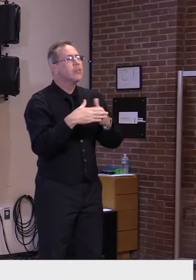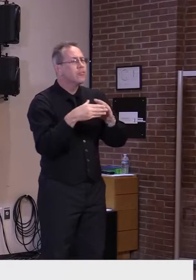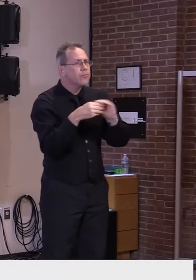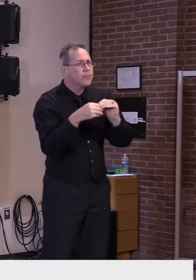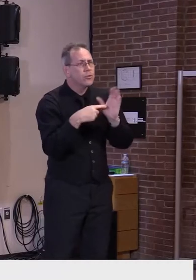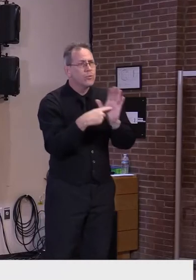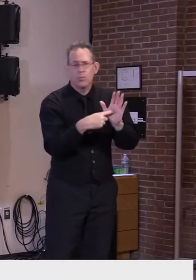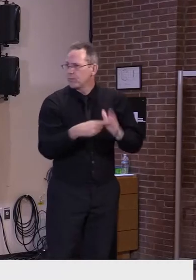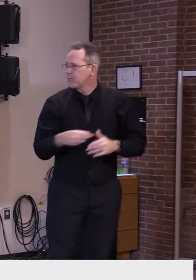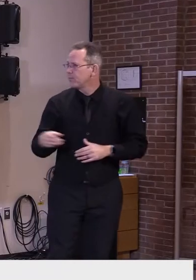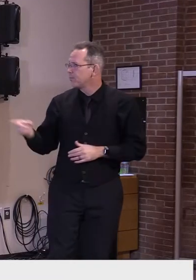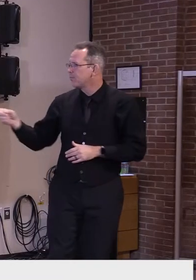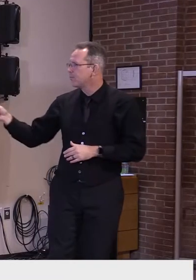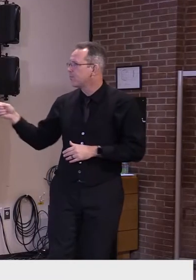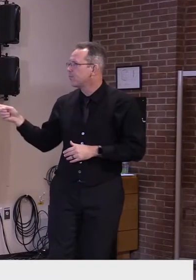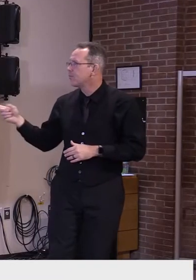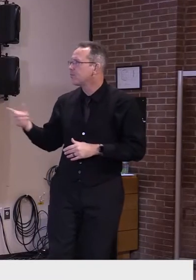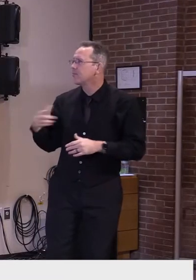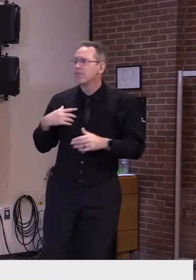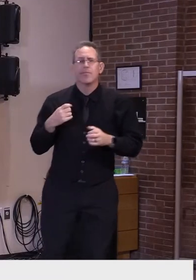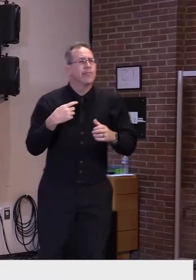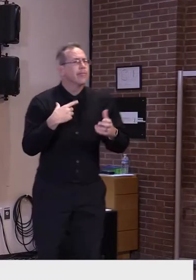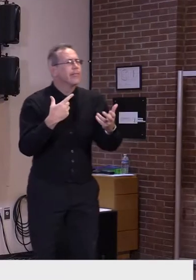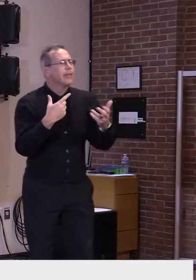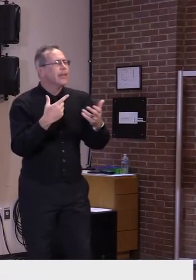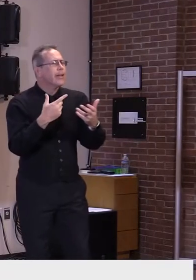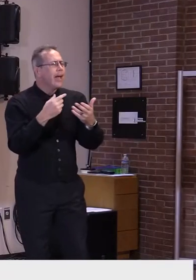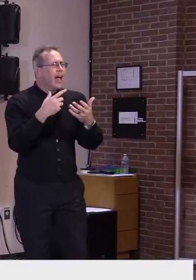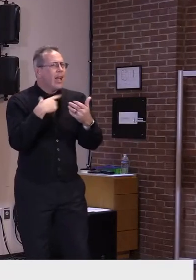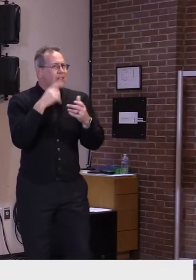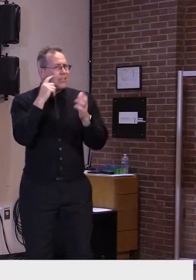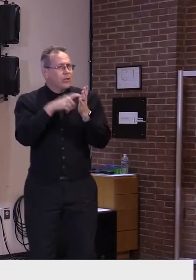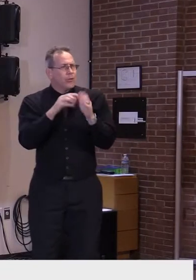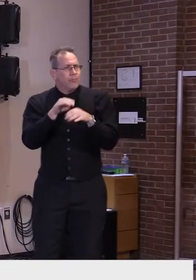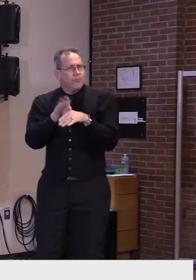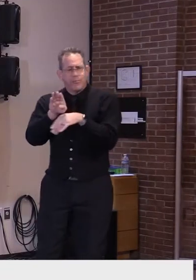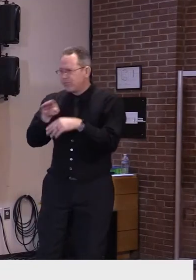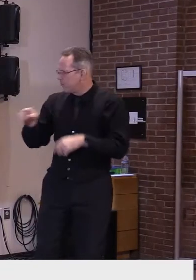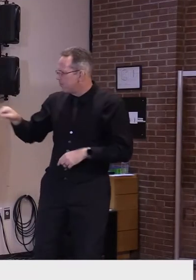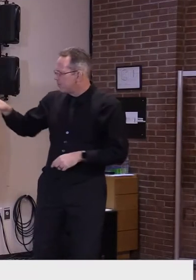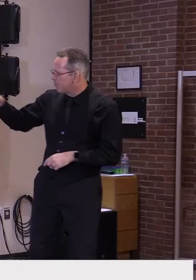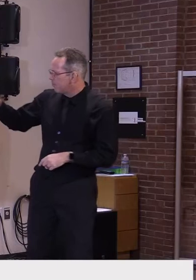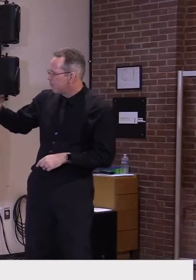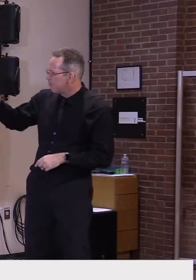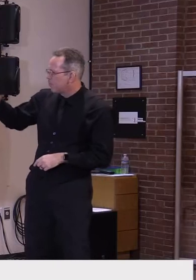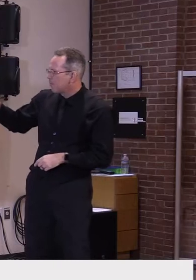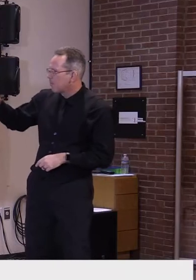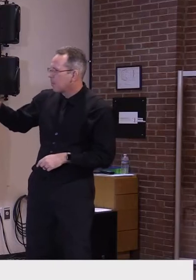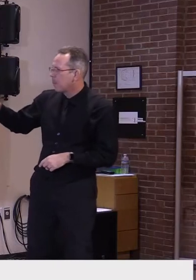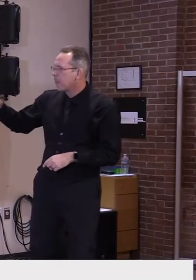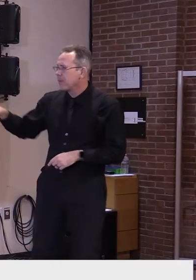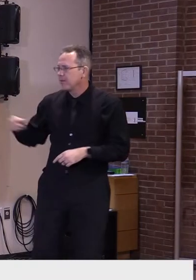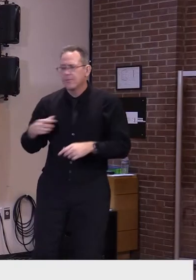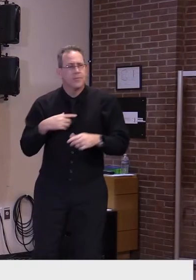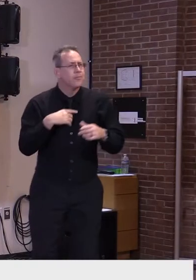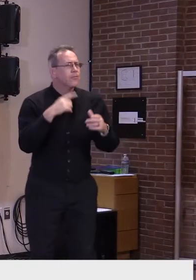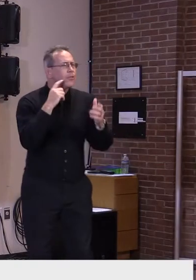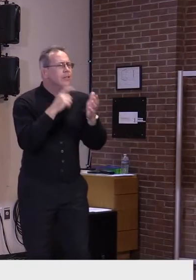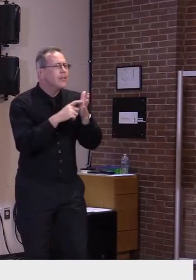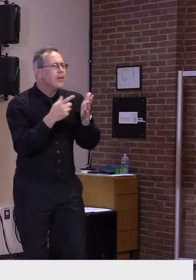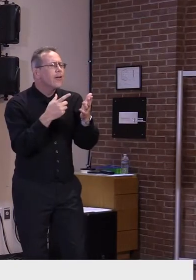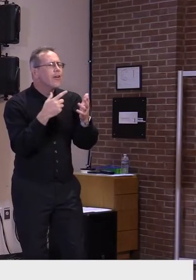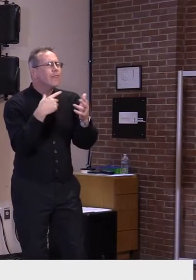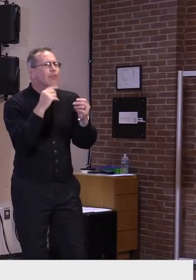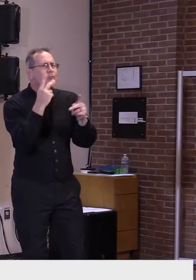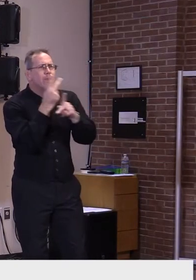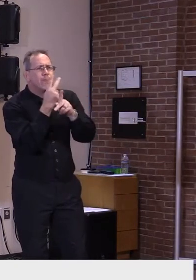higher end of what we were expecting. So this week, the forecast continues to show some elevation. not